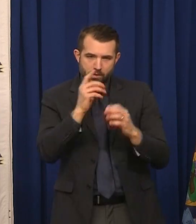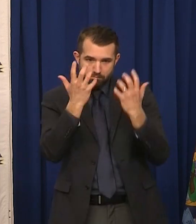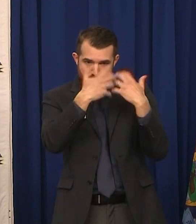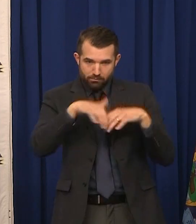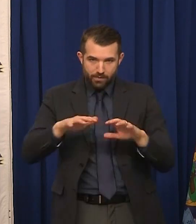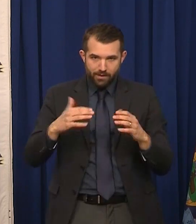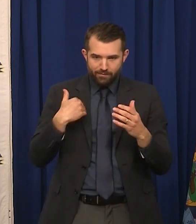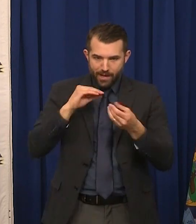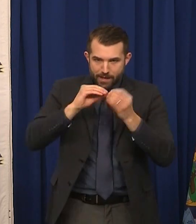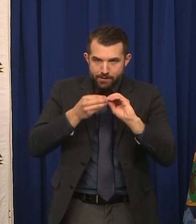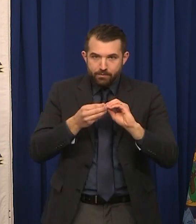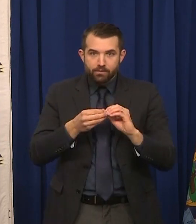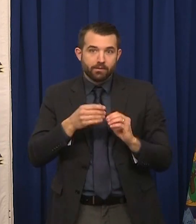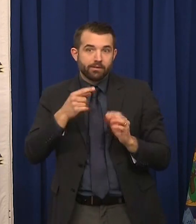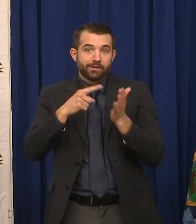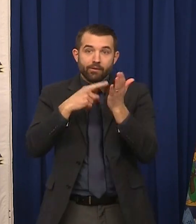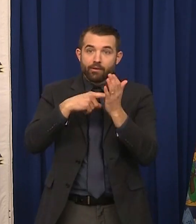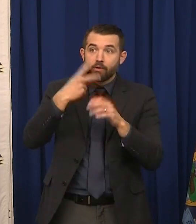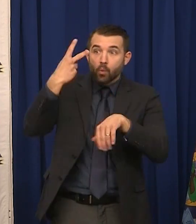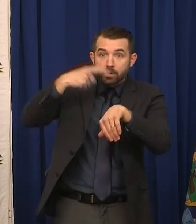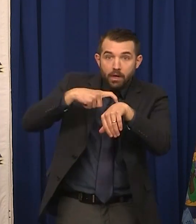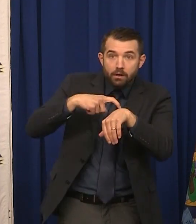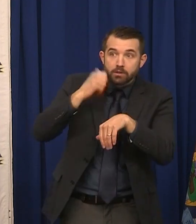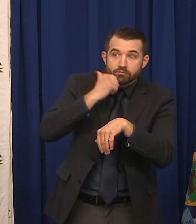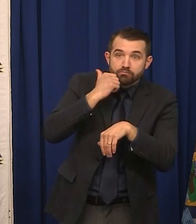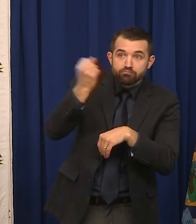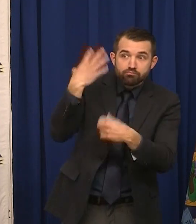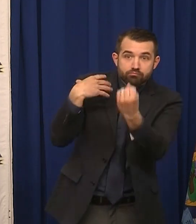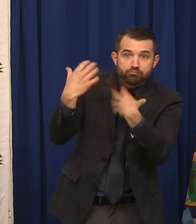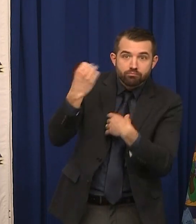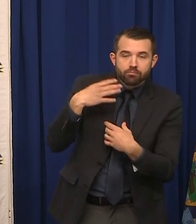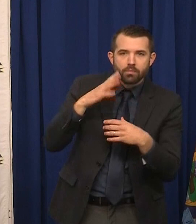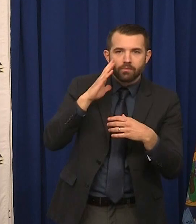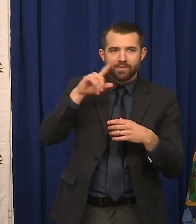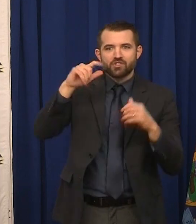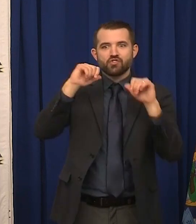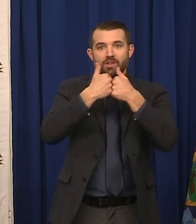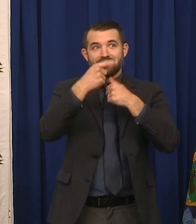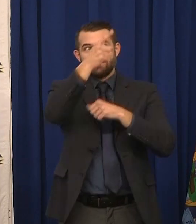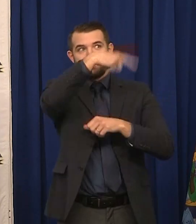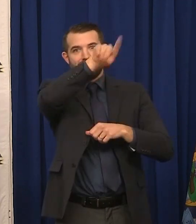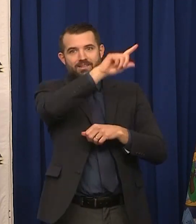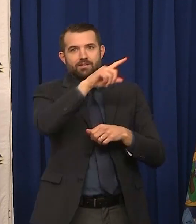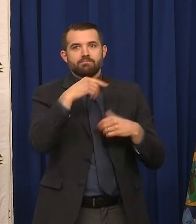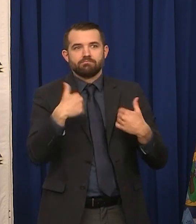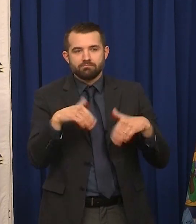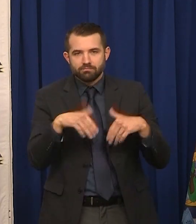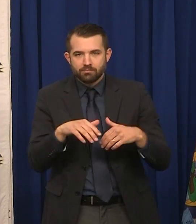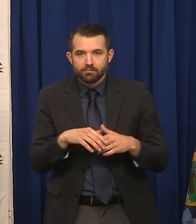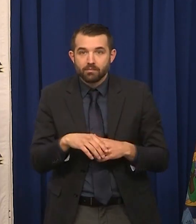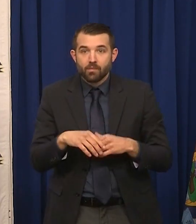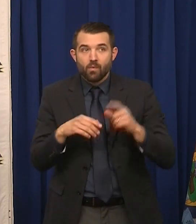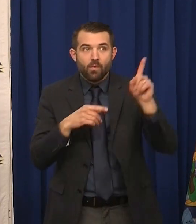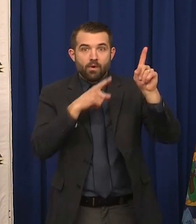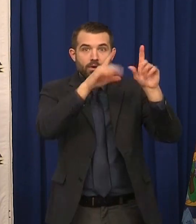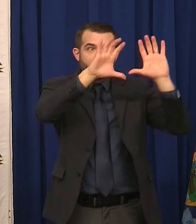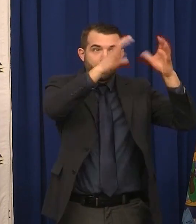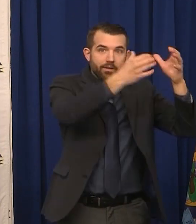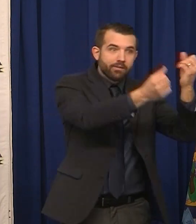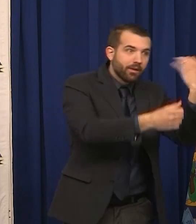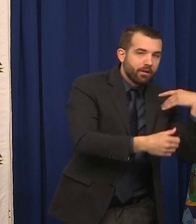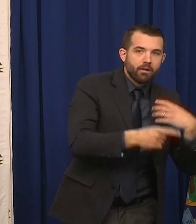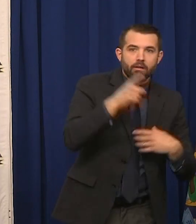or sometimes twice a day is a challenge. And so I offer my thanks to all the hospitals out there for working with